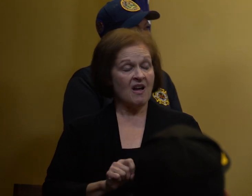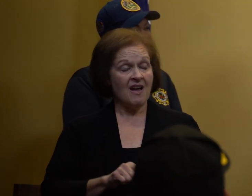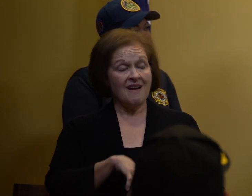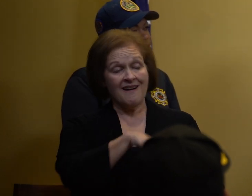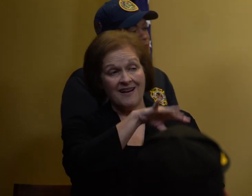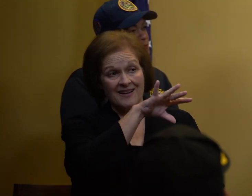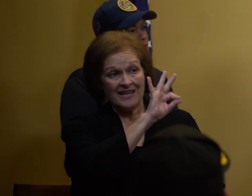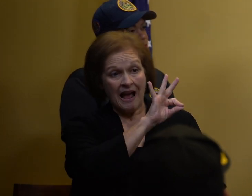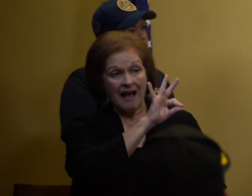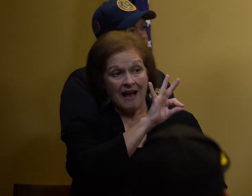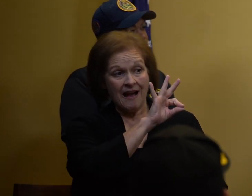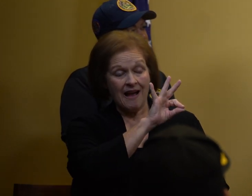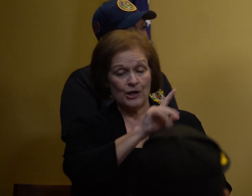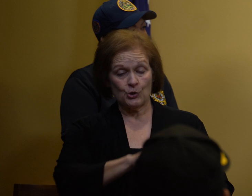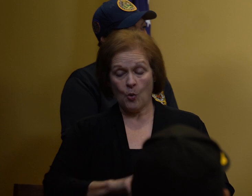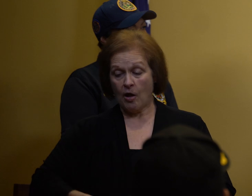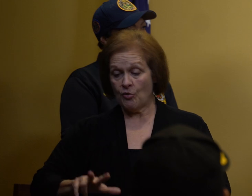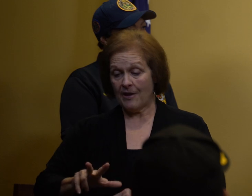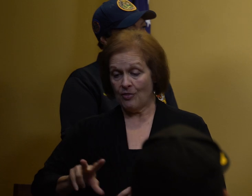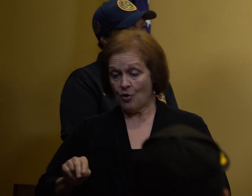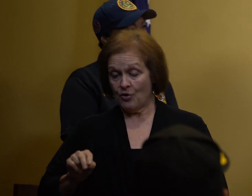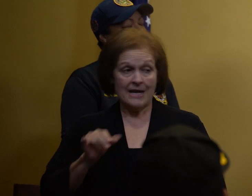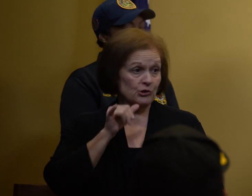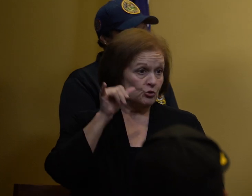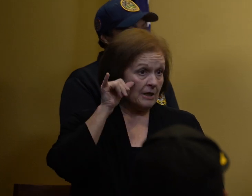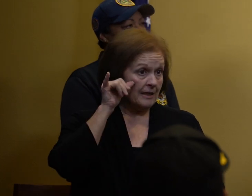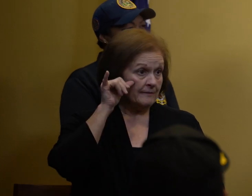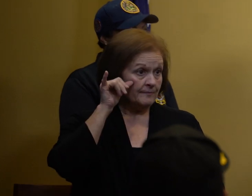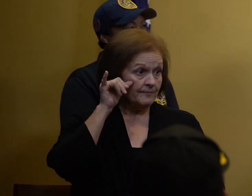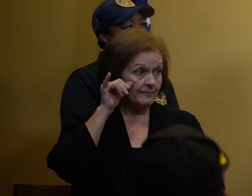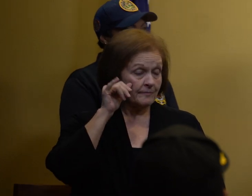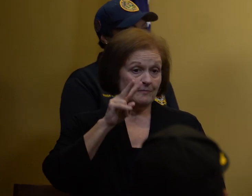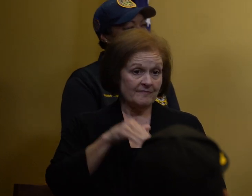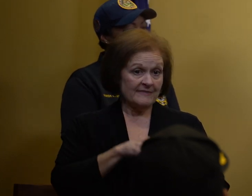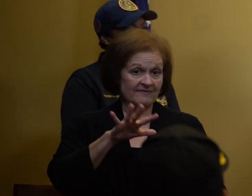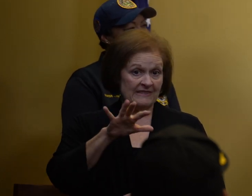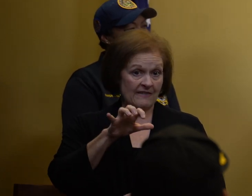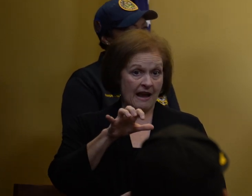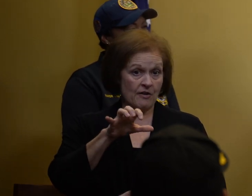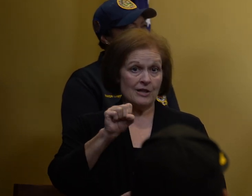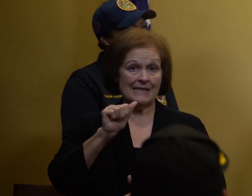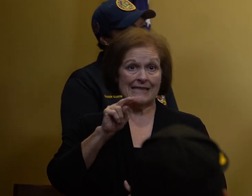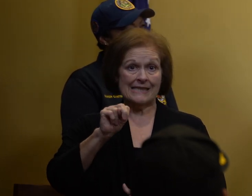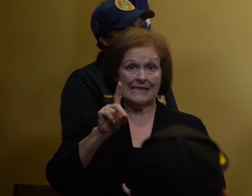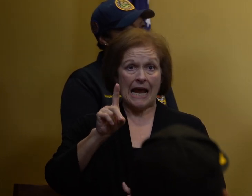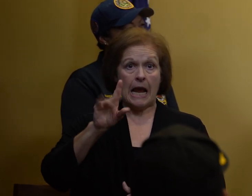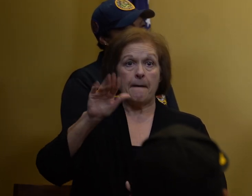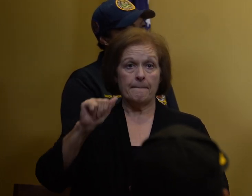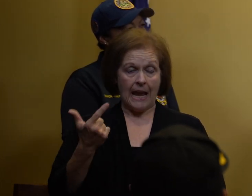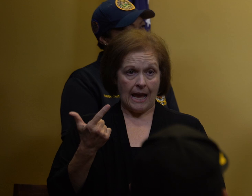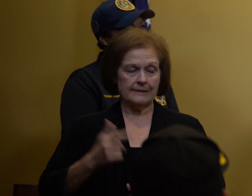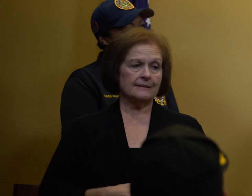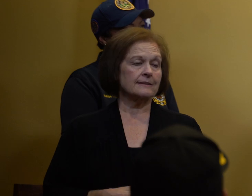until 3:30 yesterday, over 2,500 sandbags. I want to thank the NOHSEP